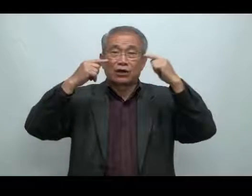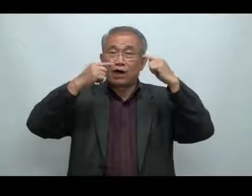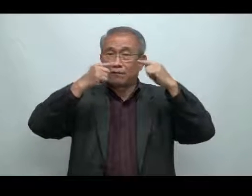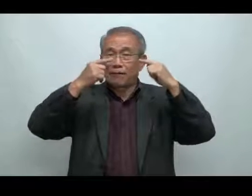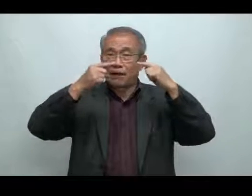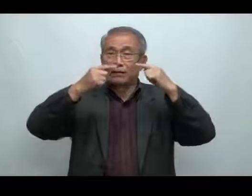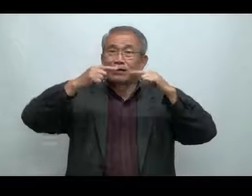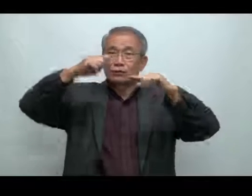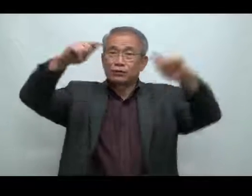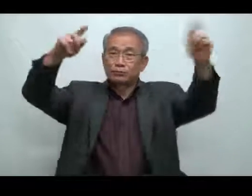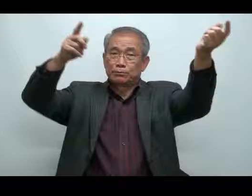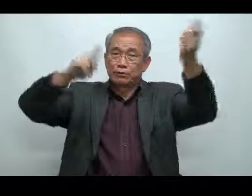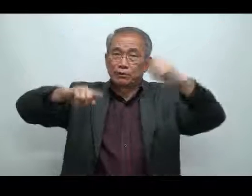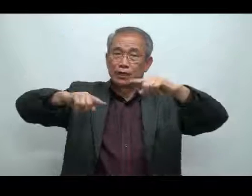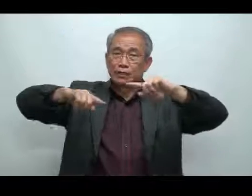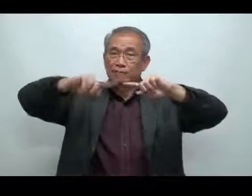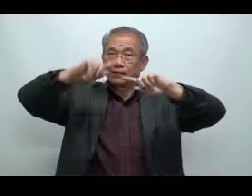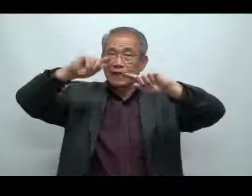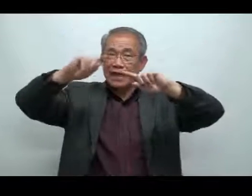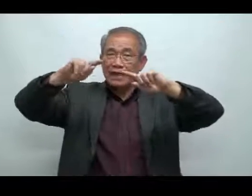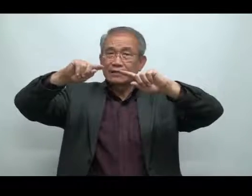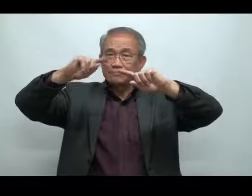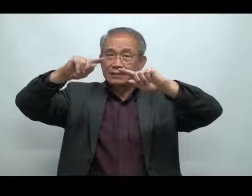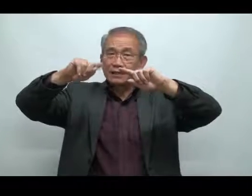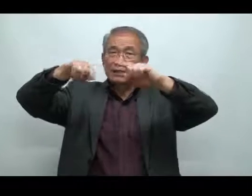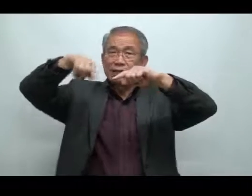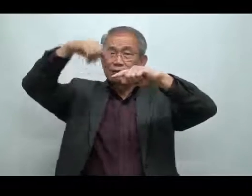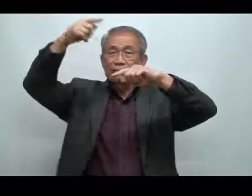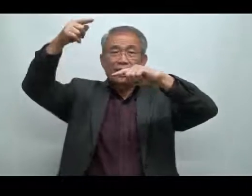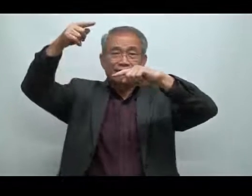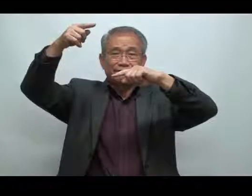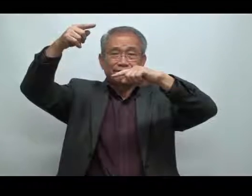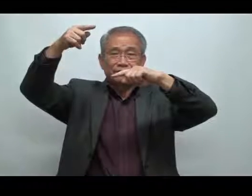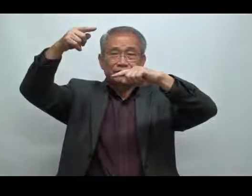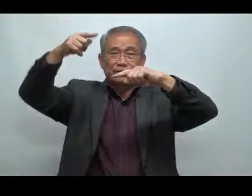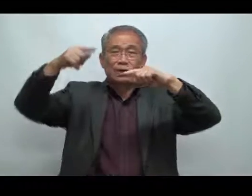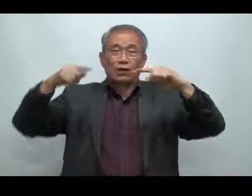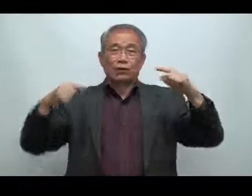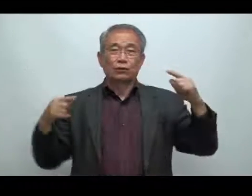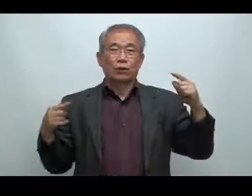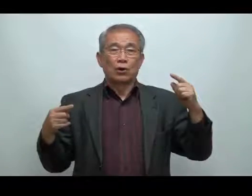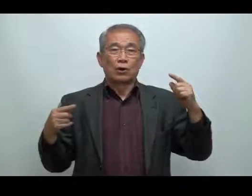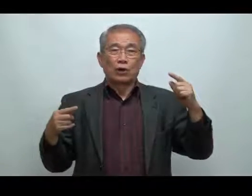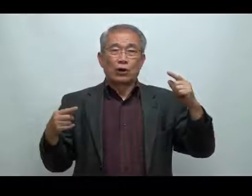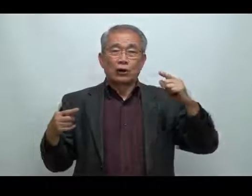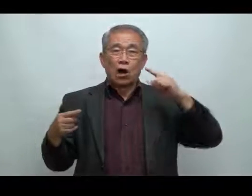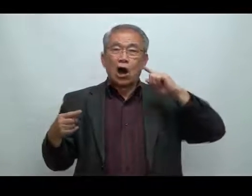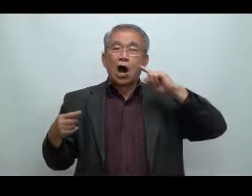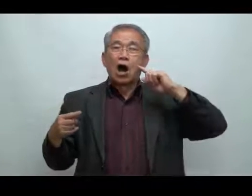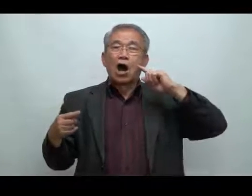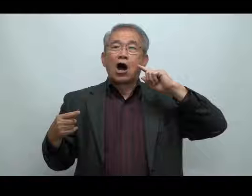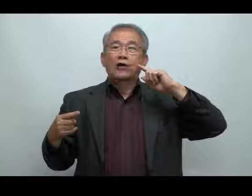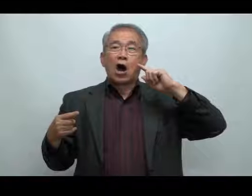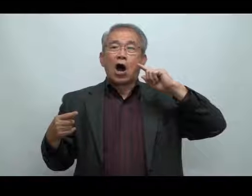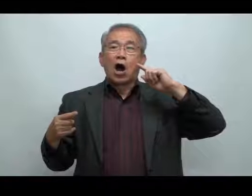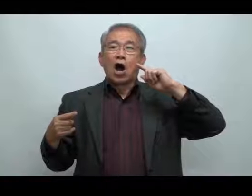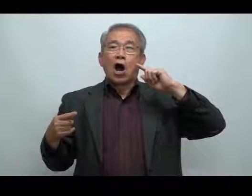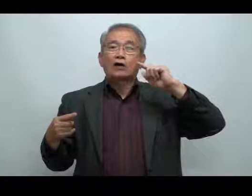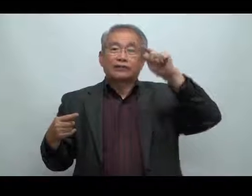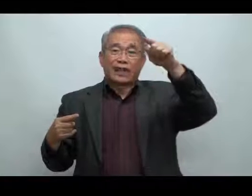hard palate, which is between A, B, and all the way to F. So yo yo yo yo, this is F